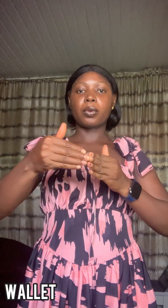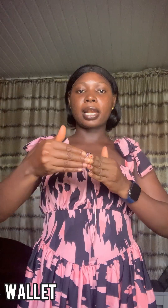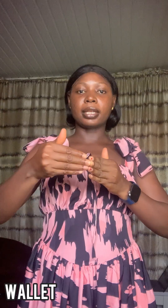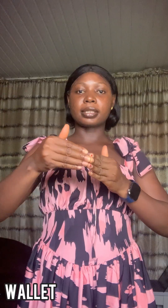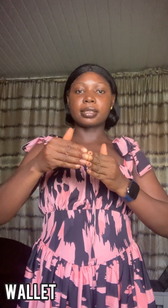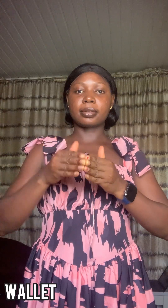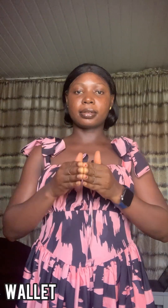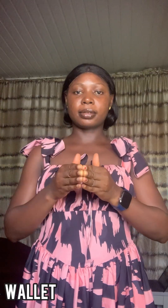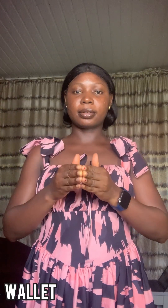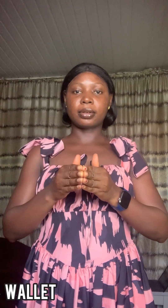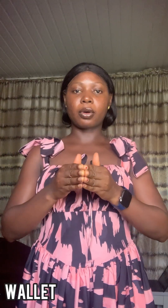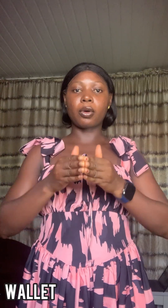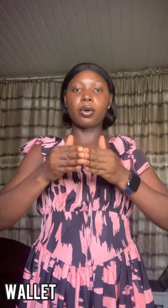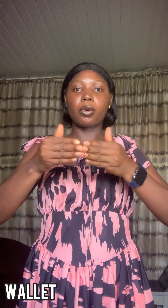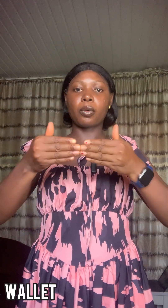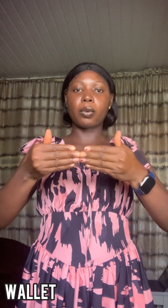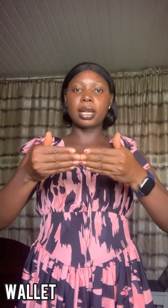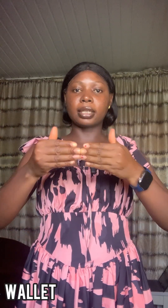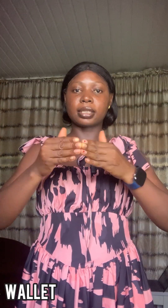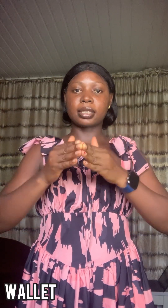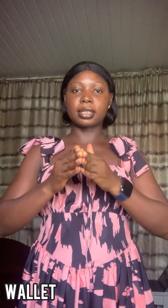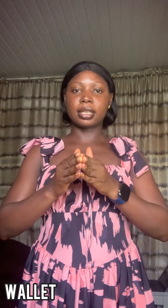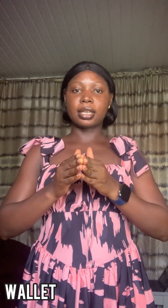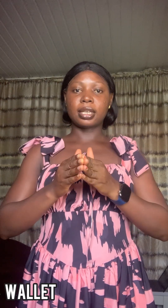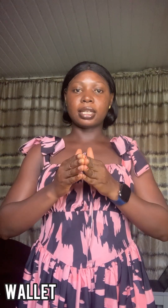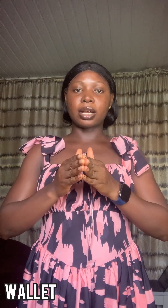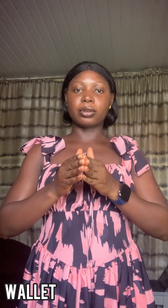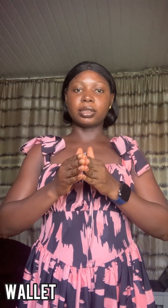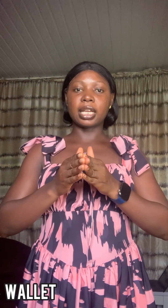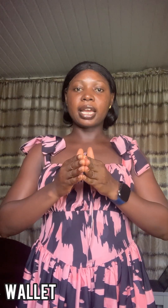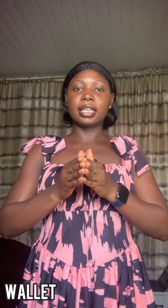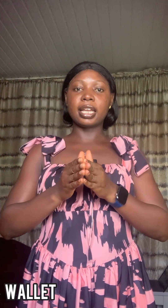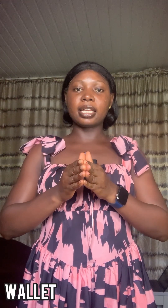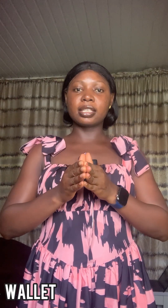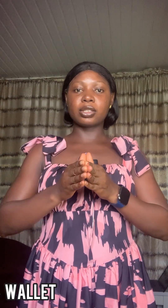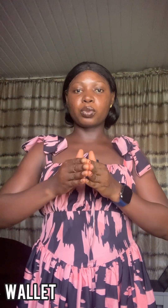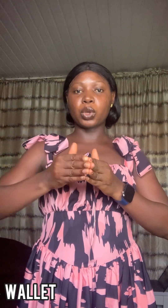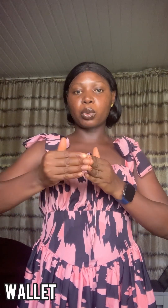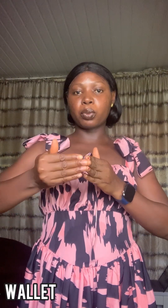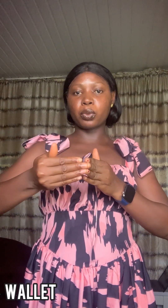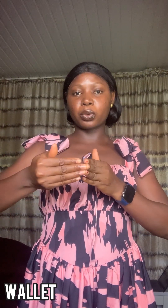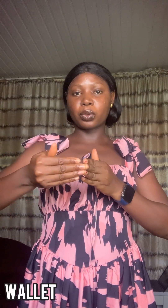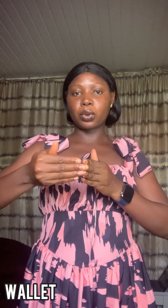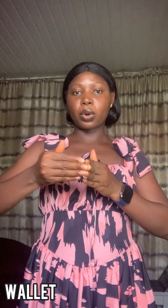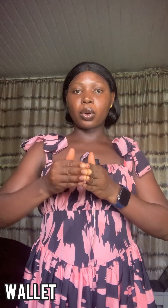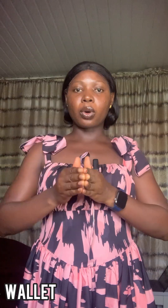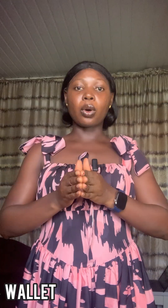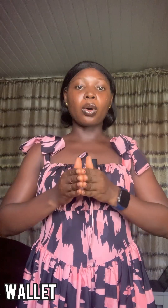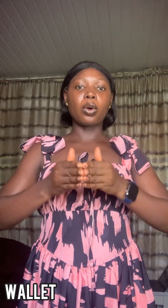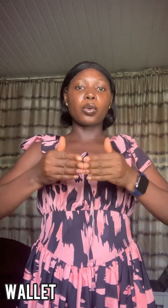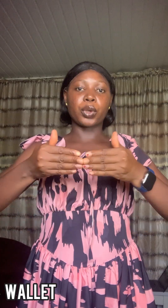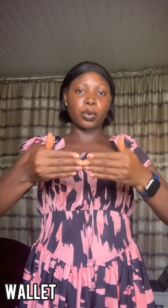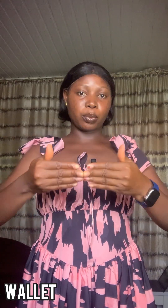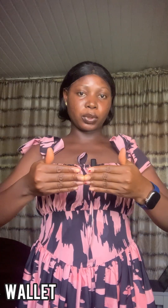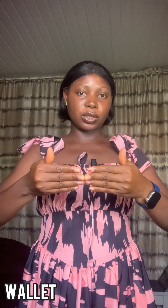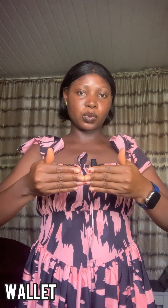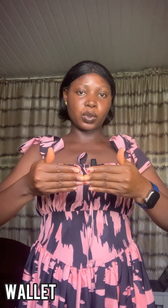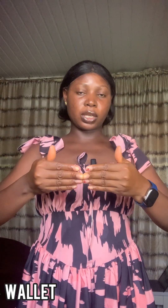Wallet or wallet. Now the idea is we open this way